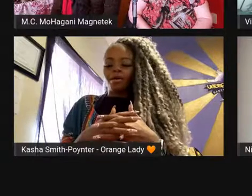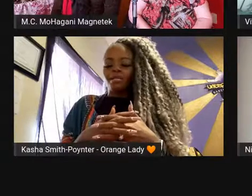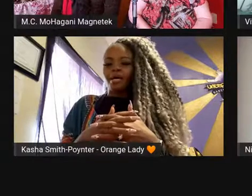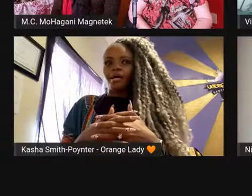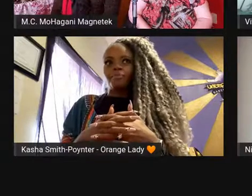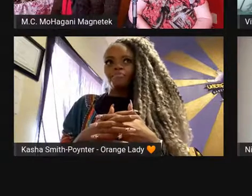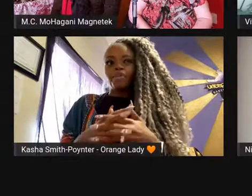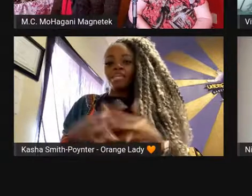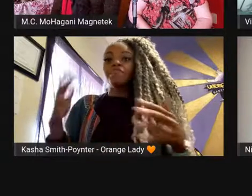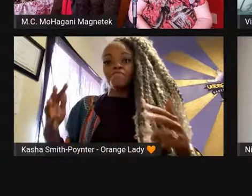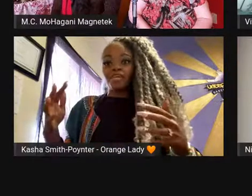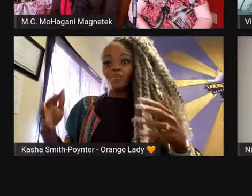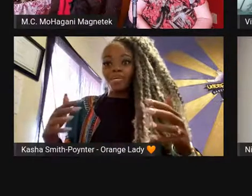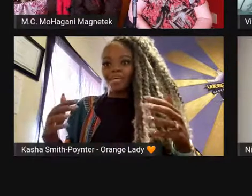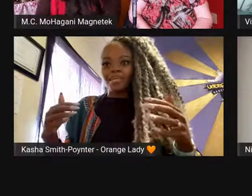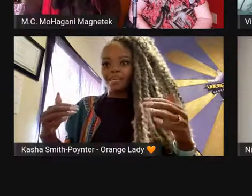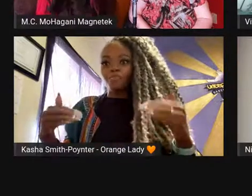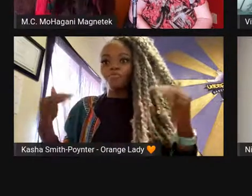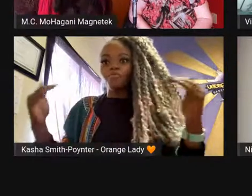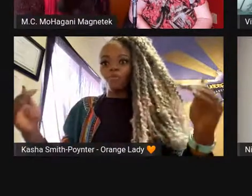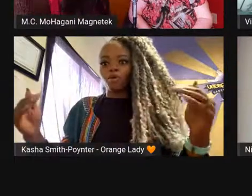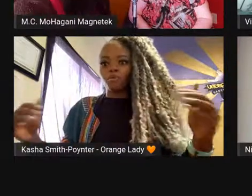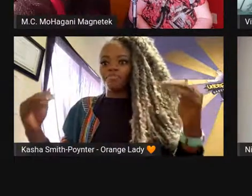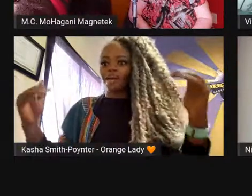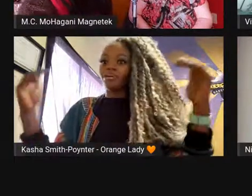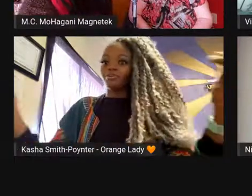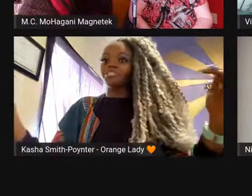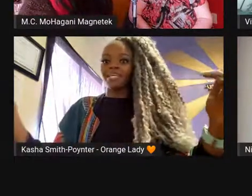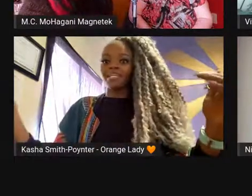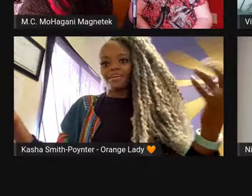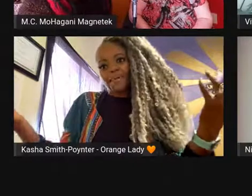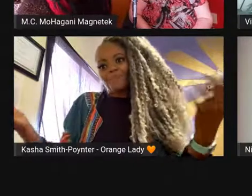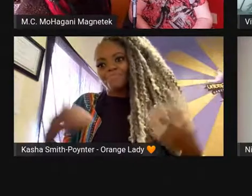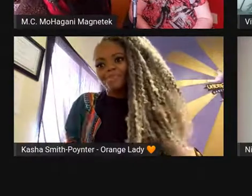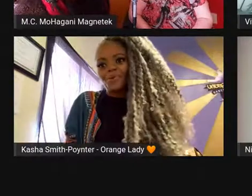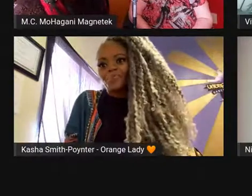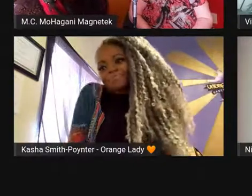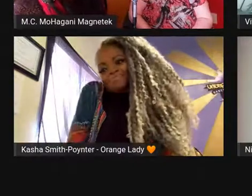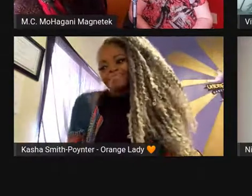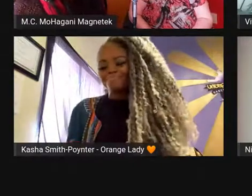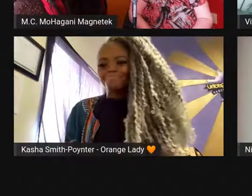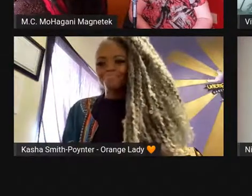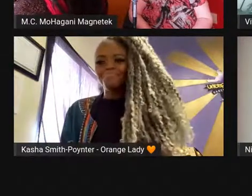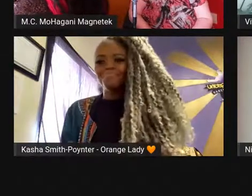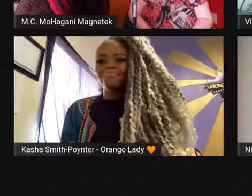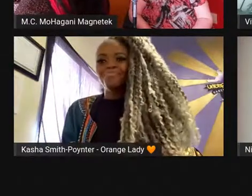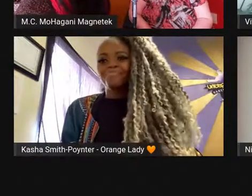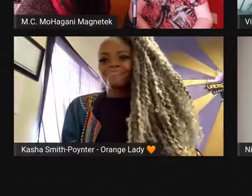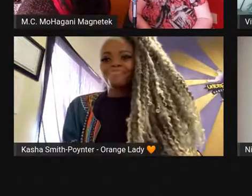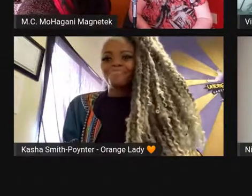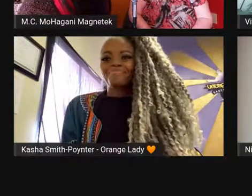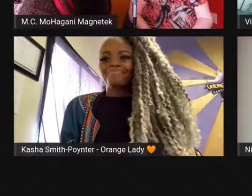become lifted, we can then move forward with that understanding in that. So.